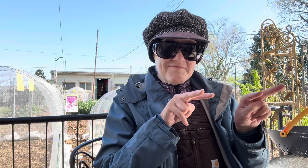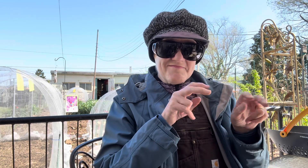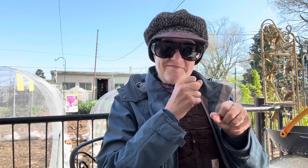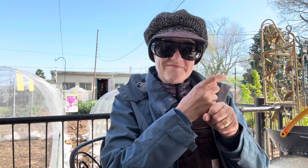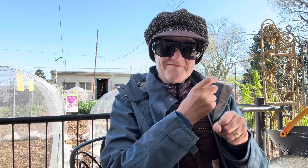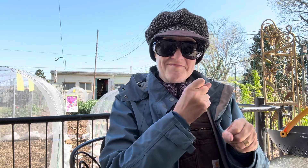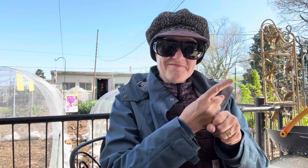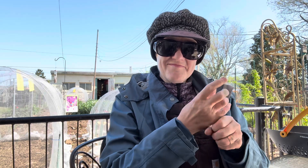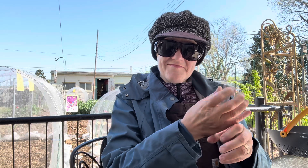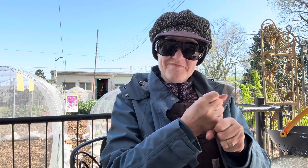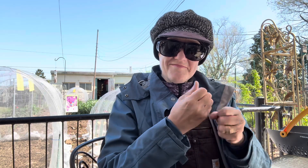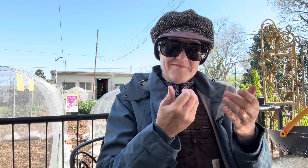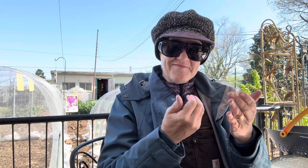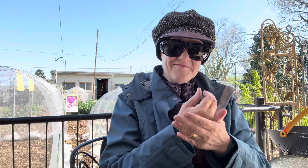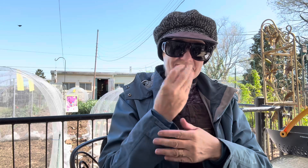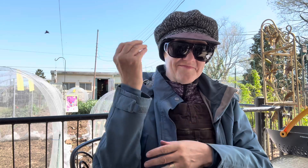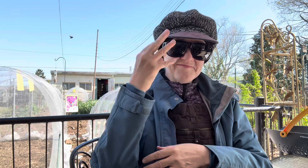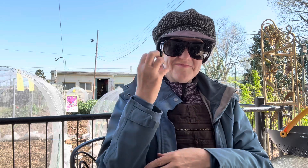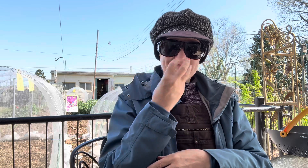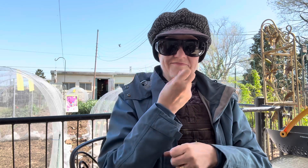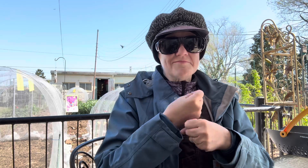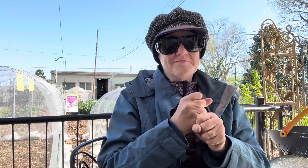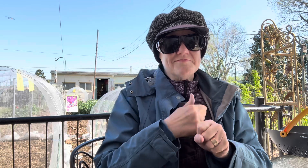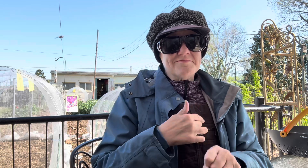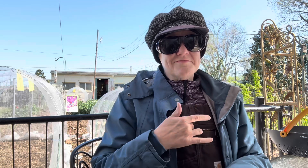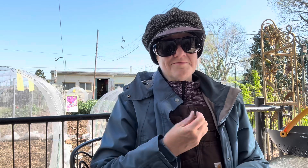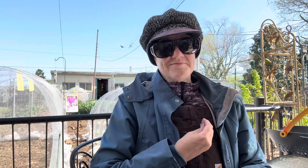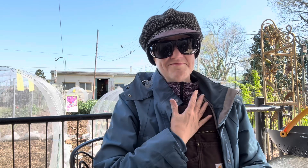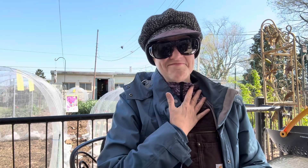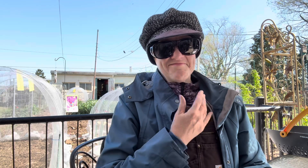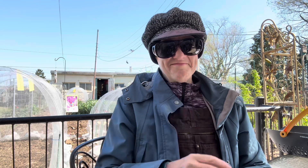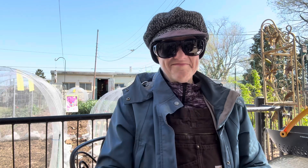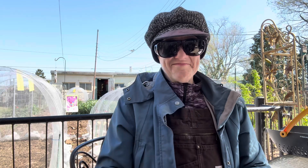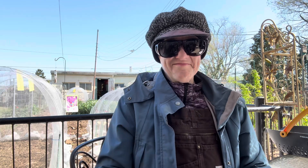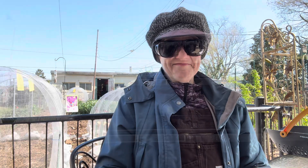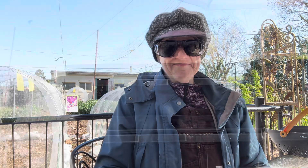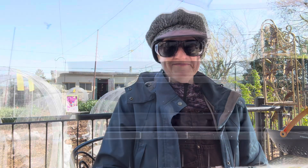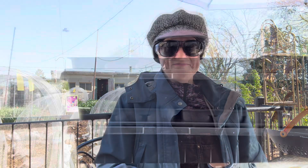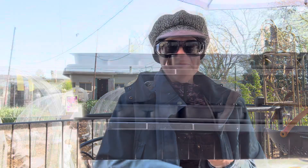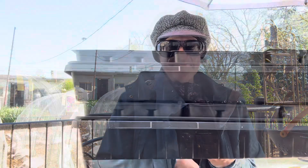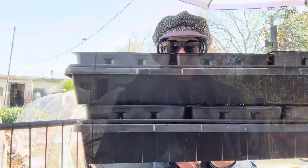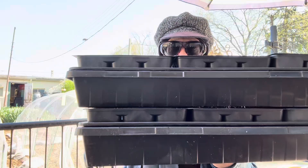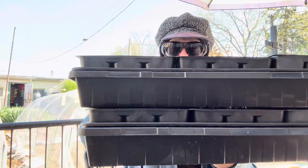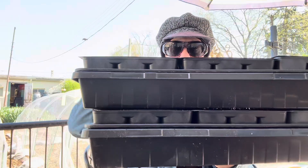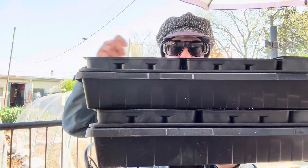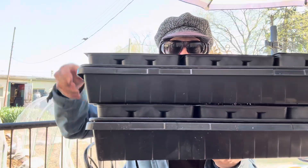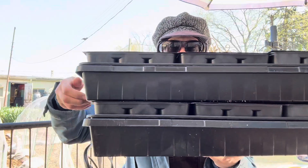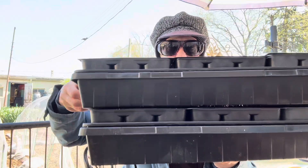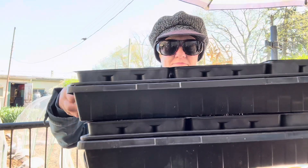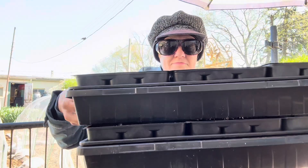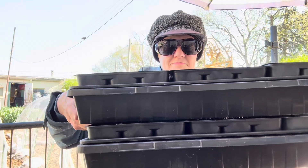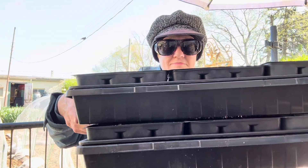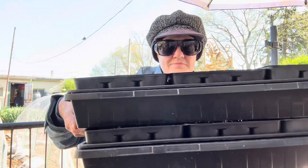A lot of people look forward to these every year, and it makes me feel good.